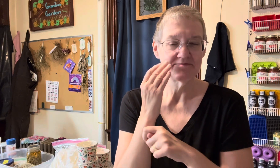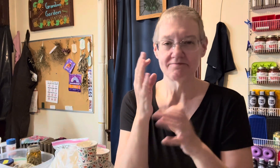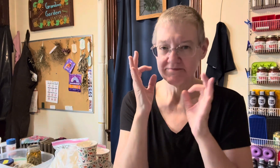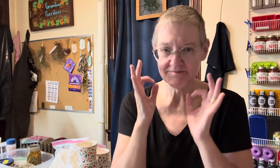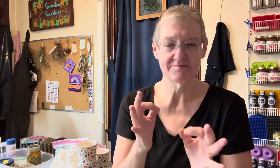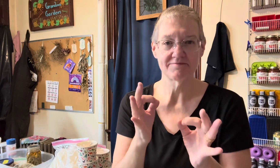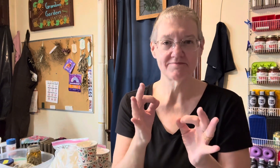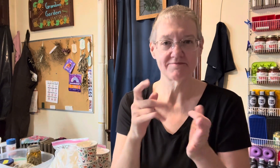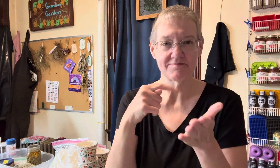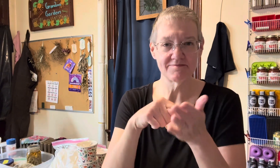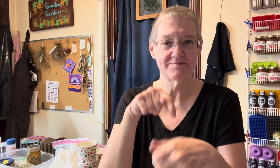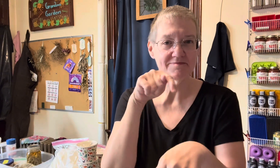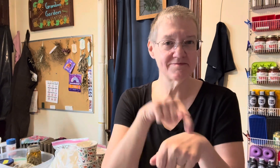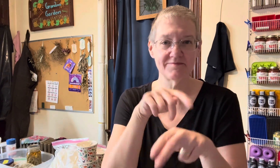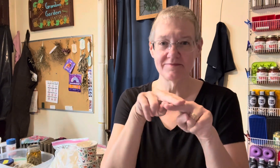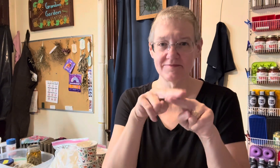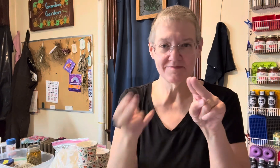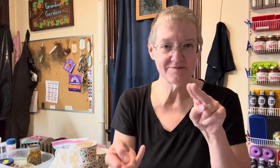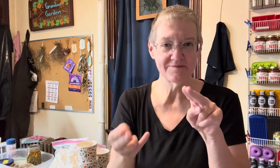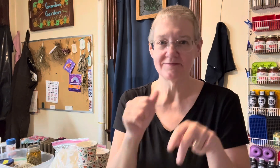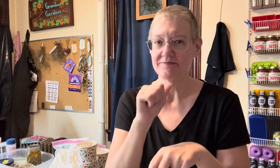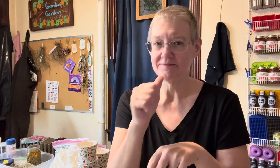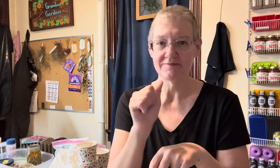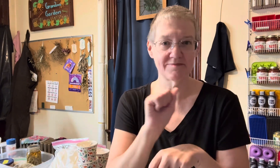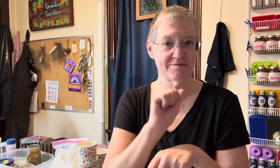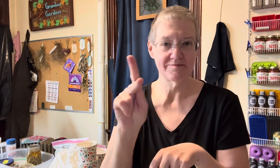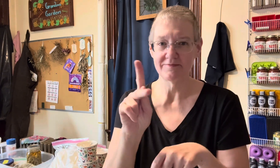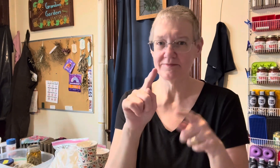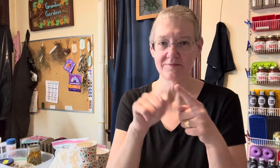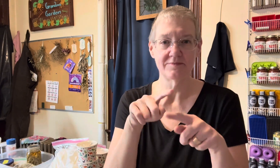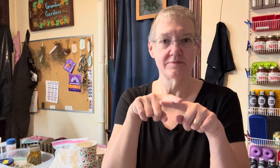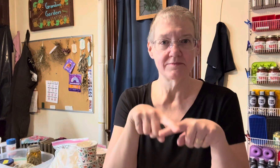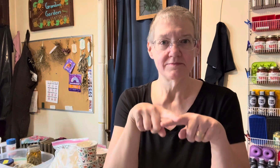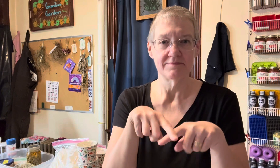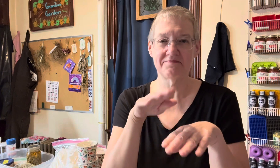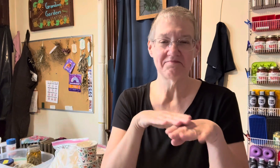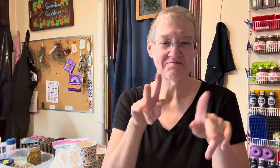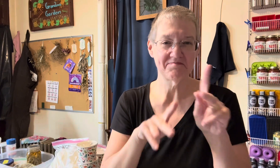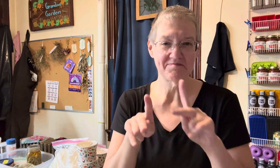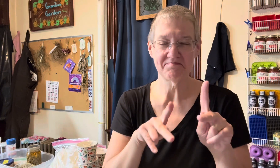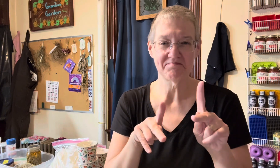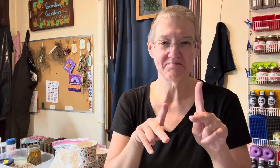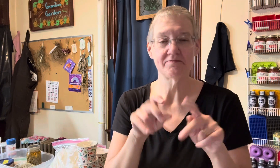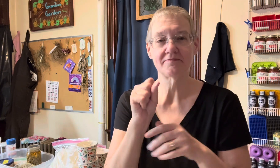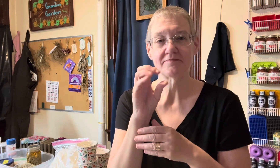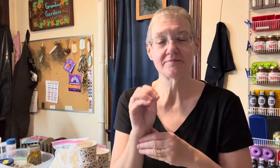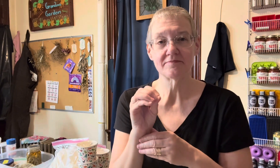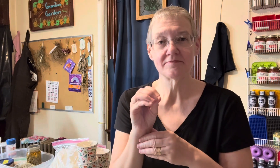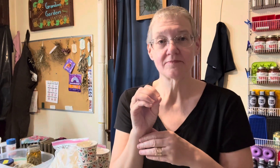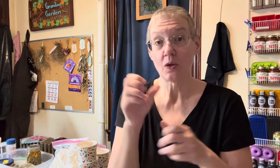back. So I decided this was it. I'm going to lose the weight, and it's not coming back. I'm tired of being dependent on